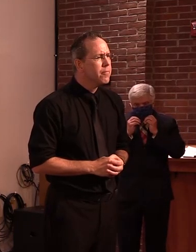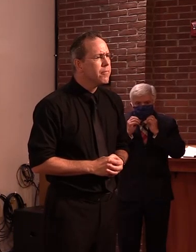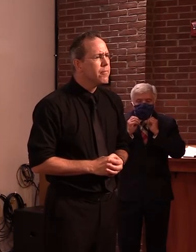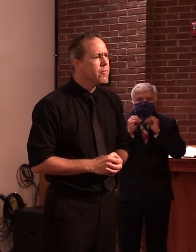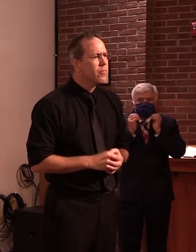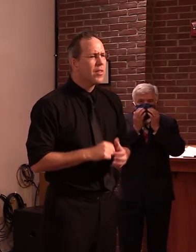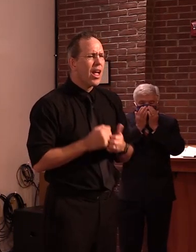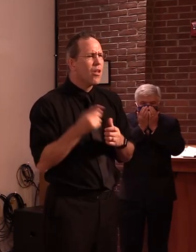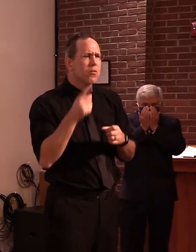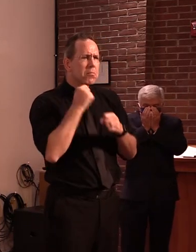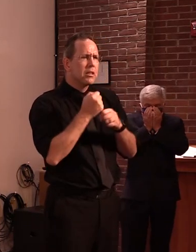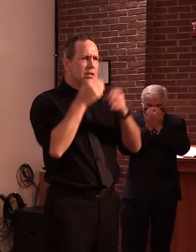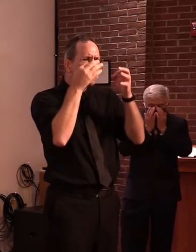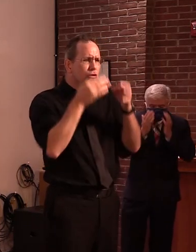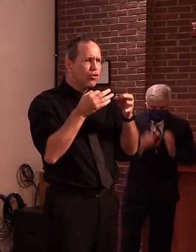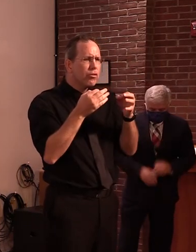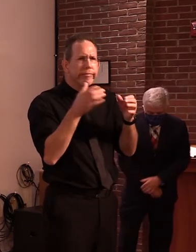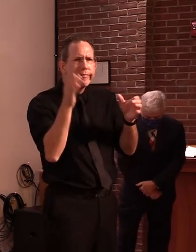And